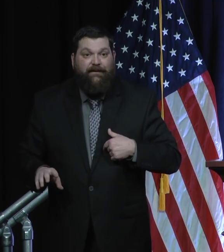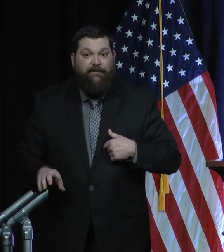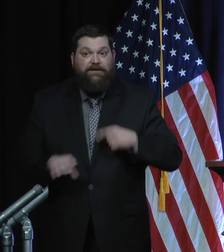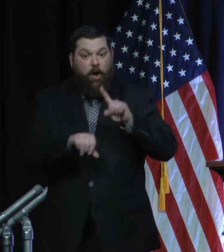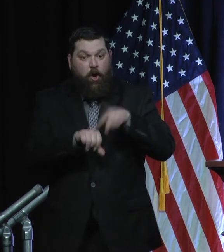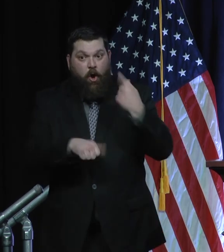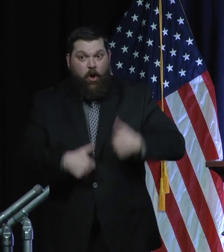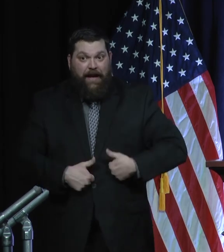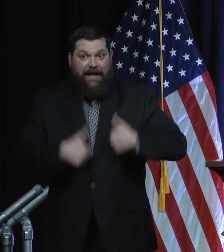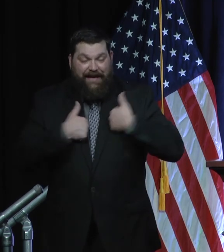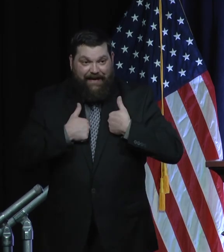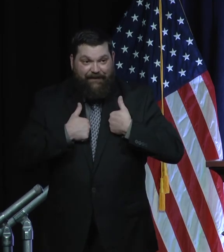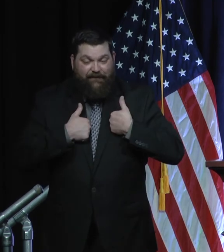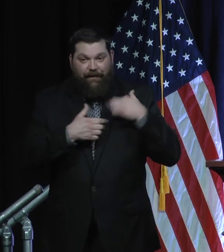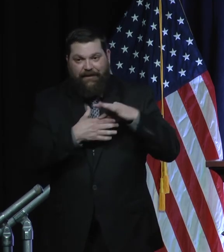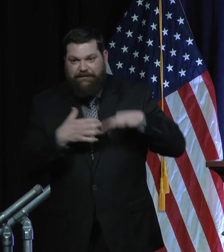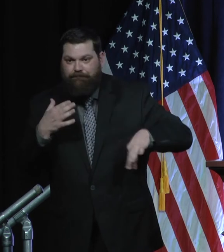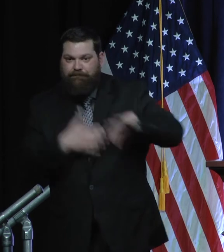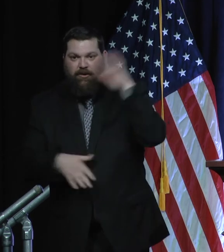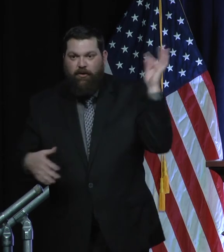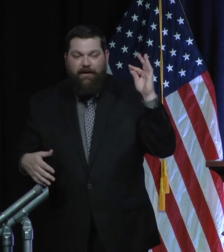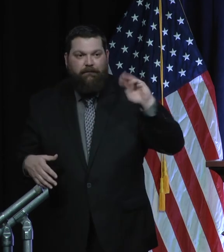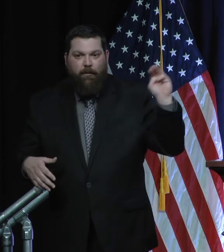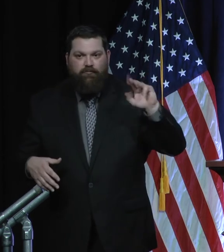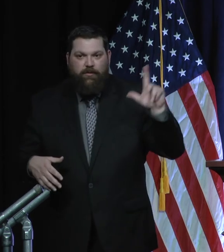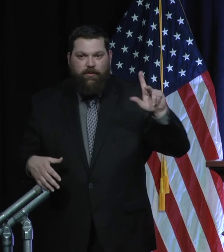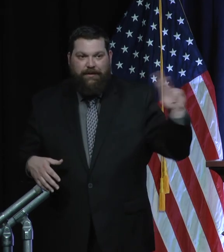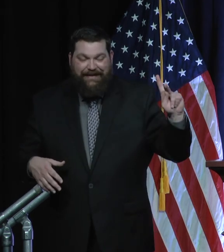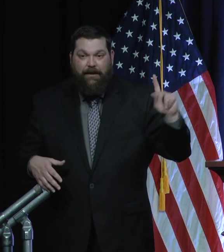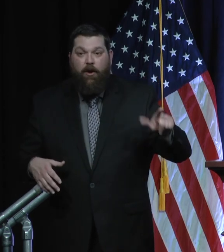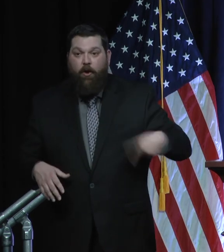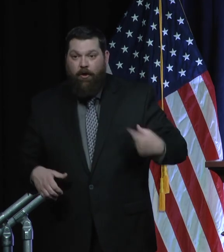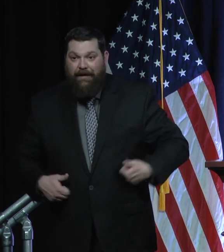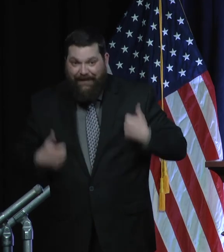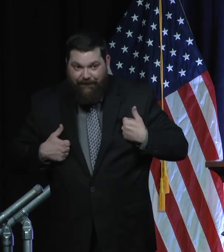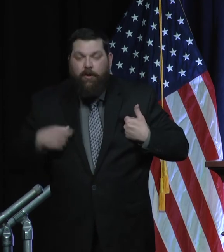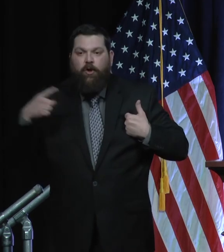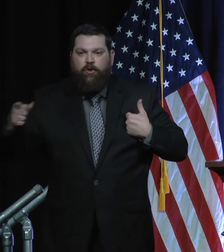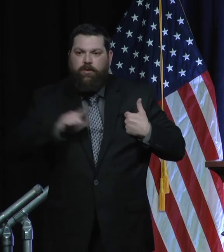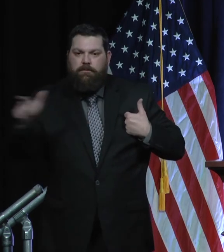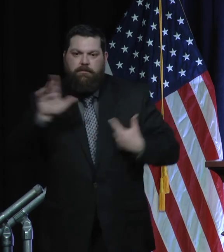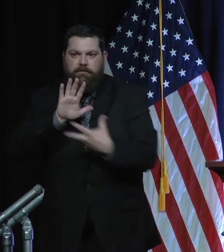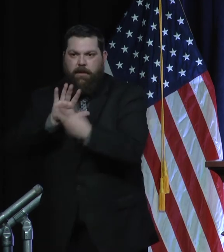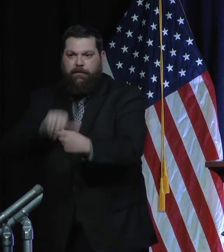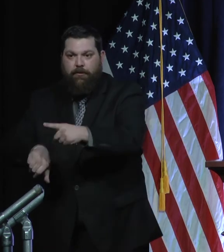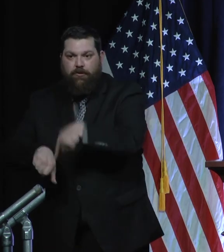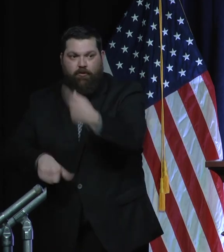long live, the spirit of Martin Luther King, long live, you say long live. Are you